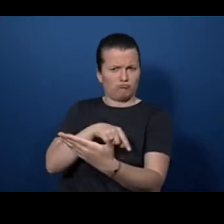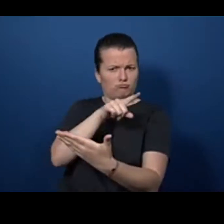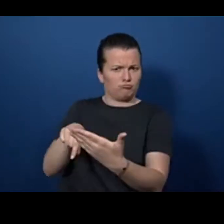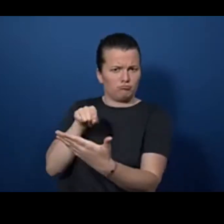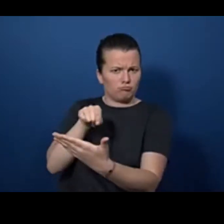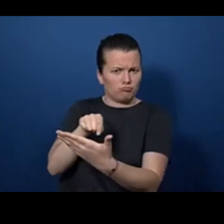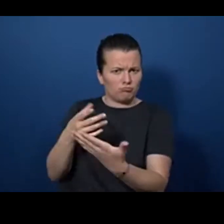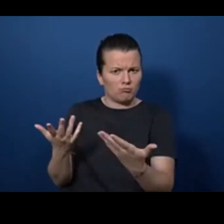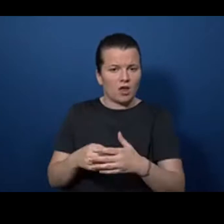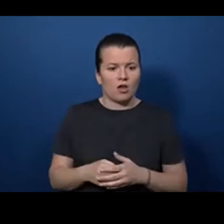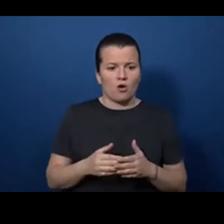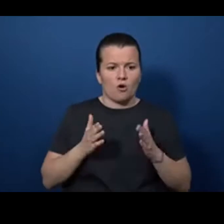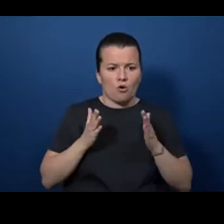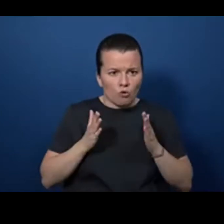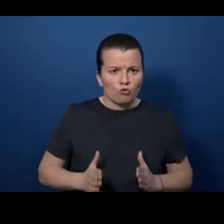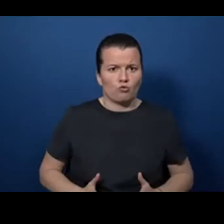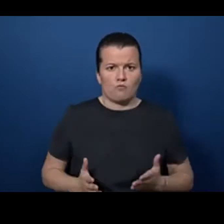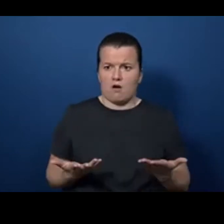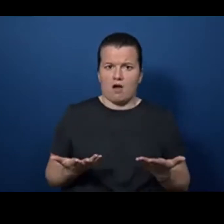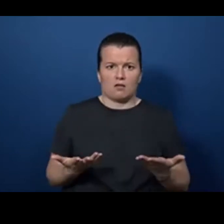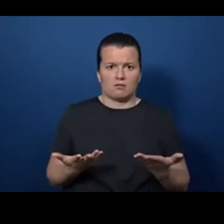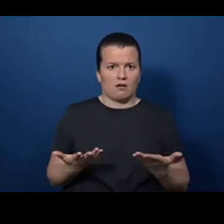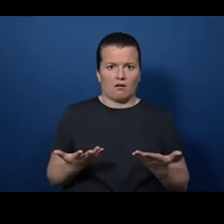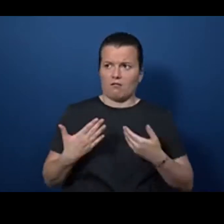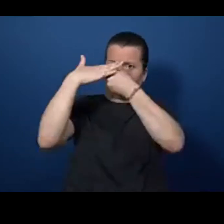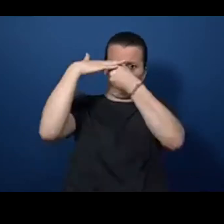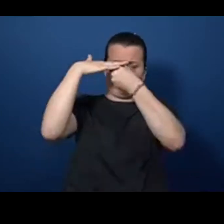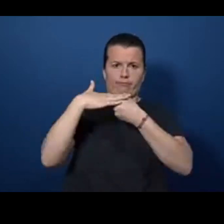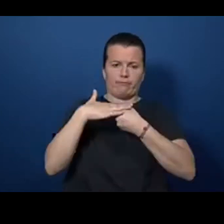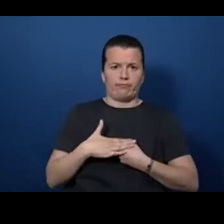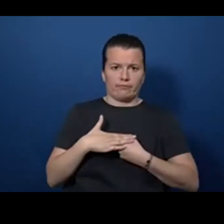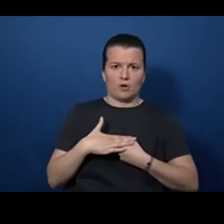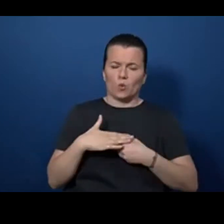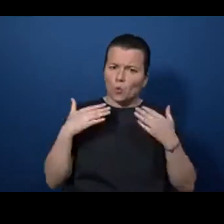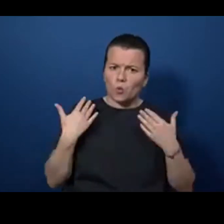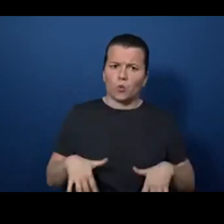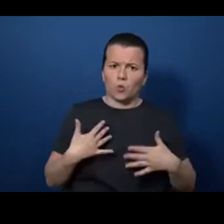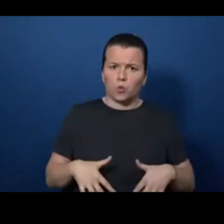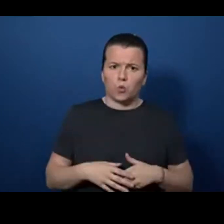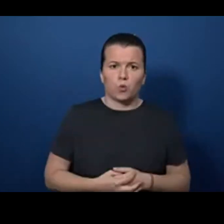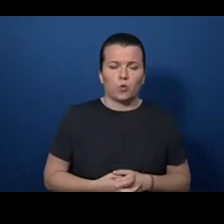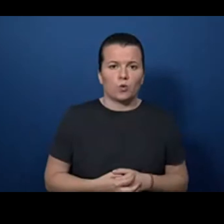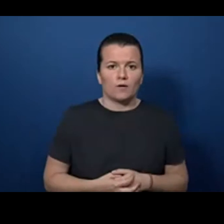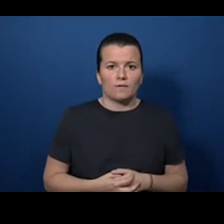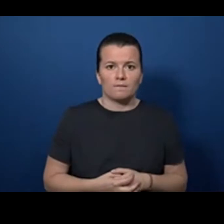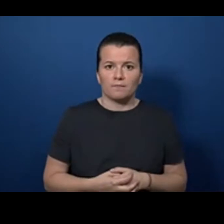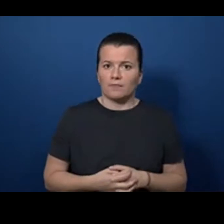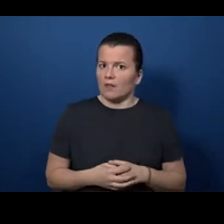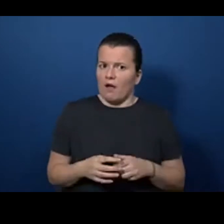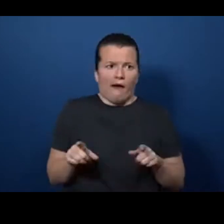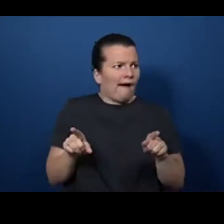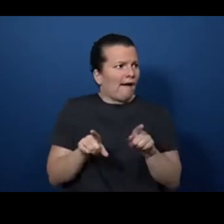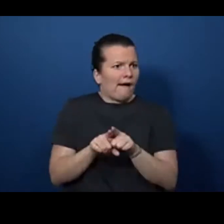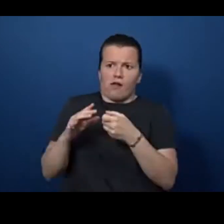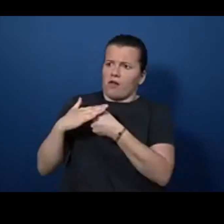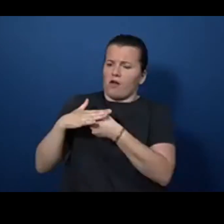degrading treatment. And this is the highest level that we're talking about that can be assimilated to a case of torture. And I'm not